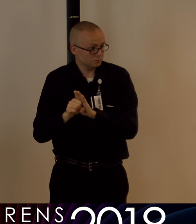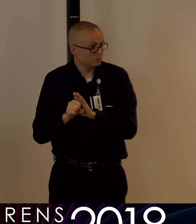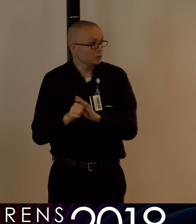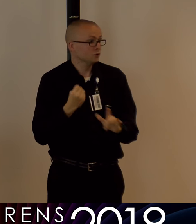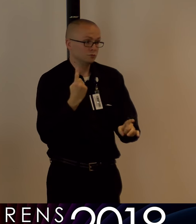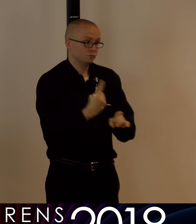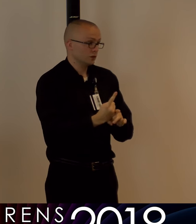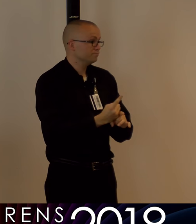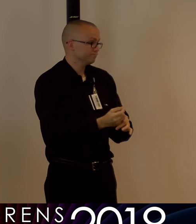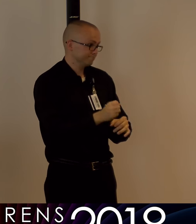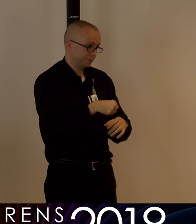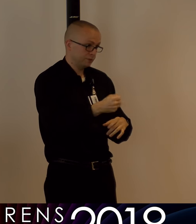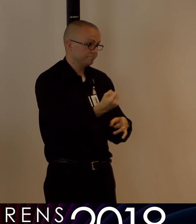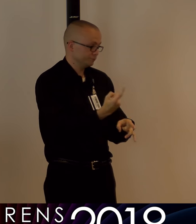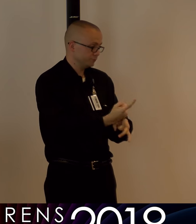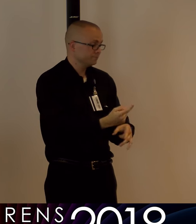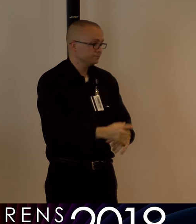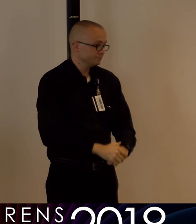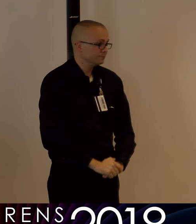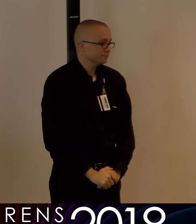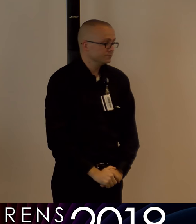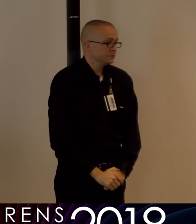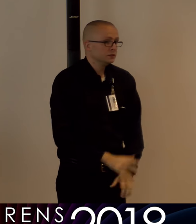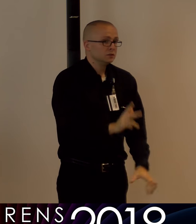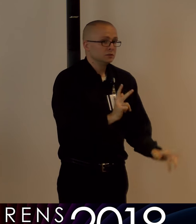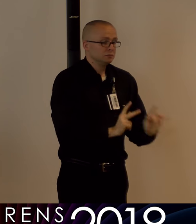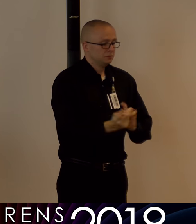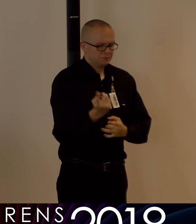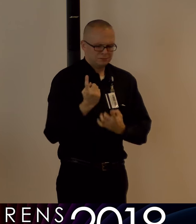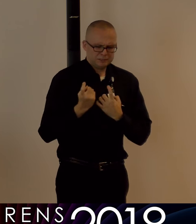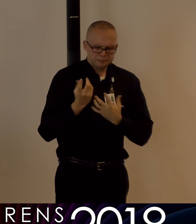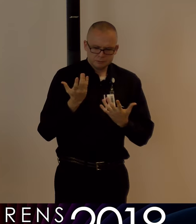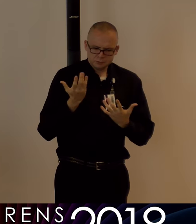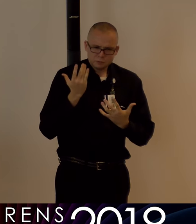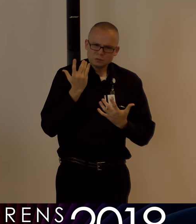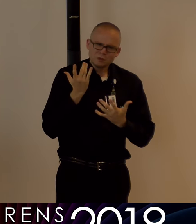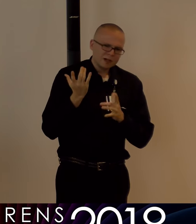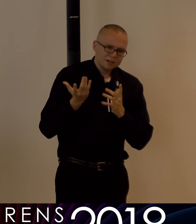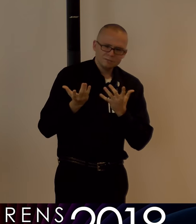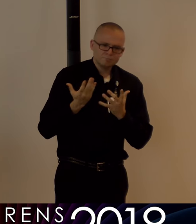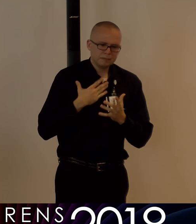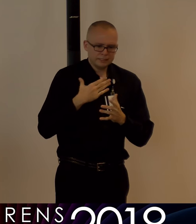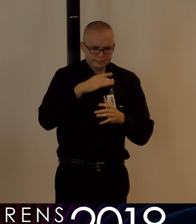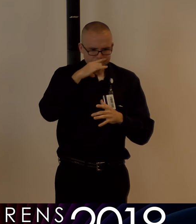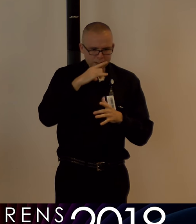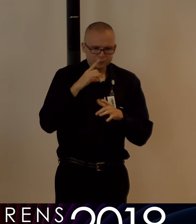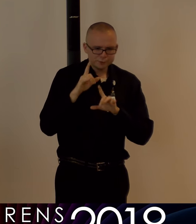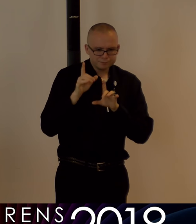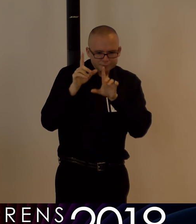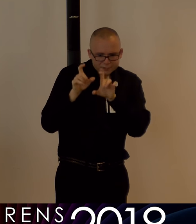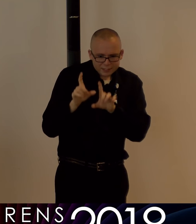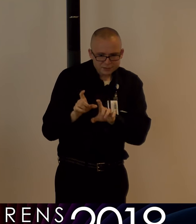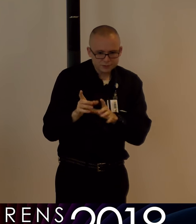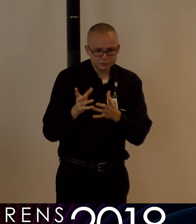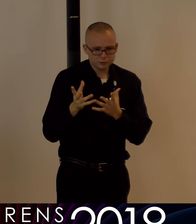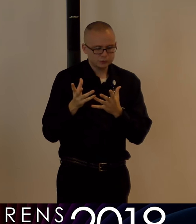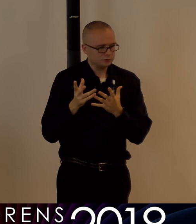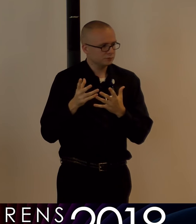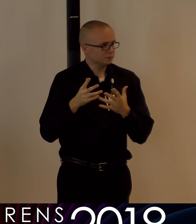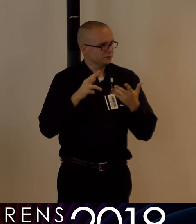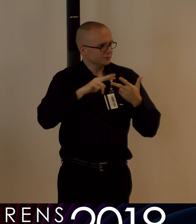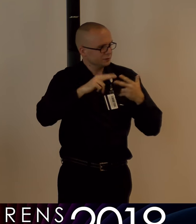instead? Absolutely. Yep. And when people ask me, you know, why should I bother to have my child tested, you know,